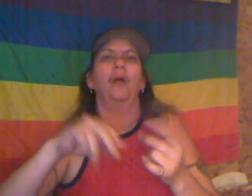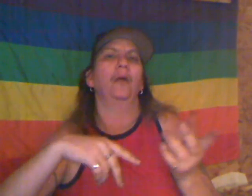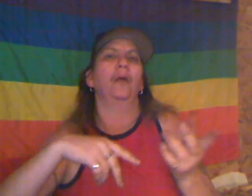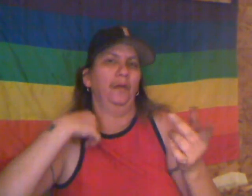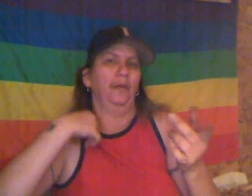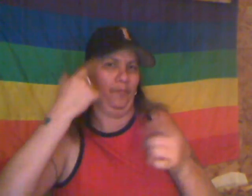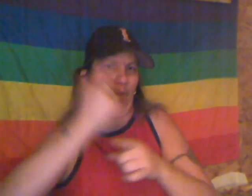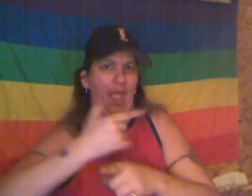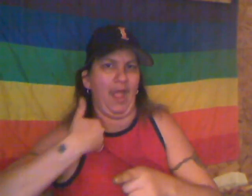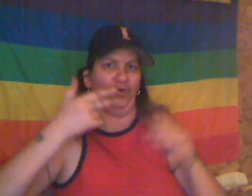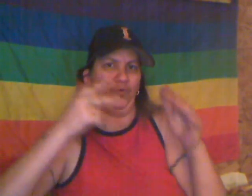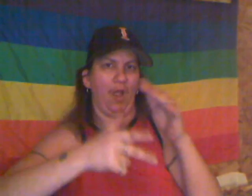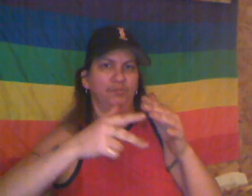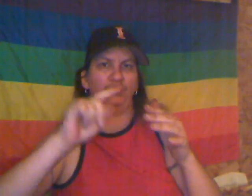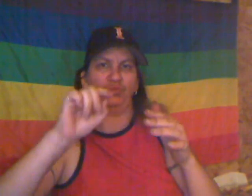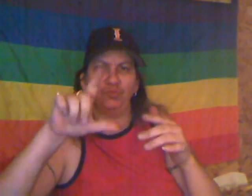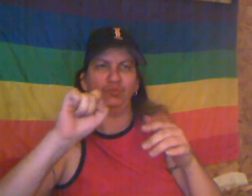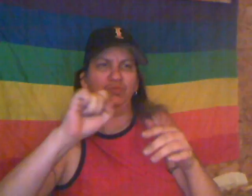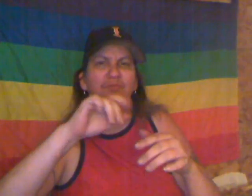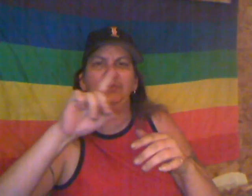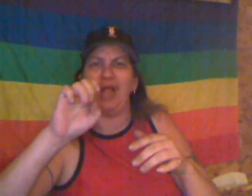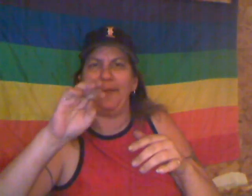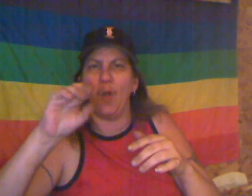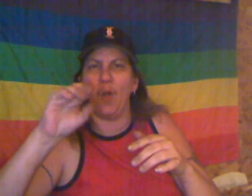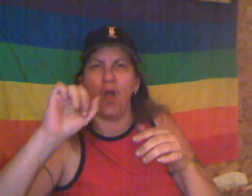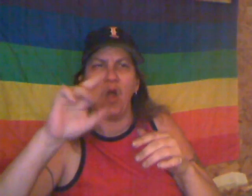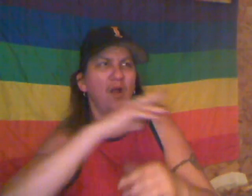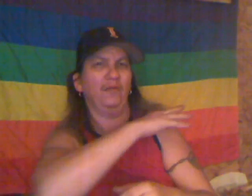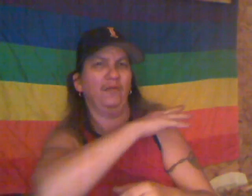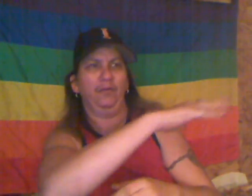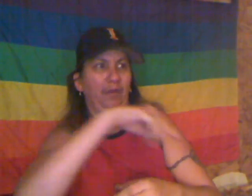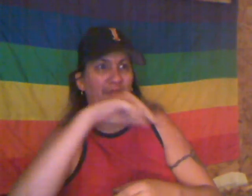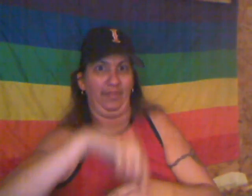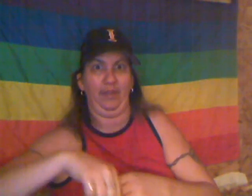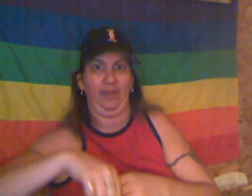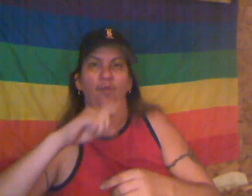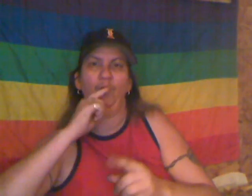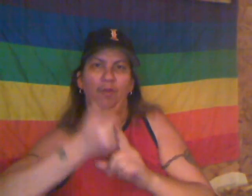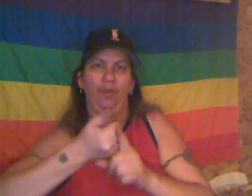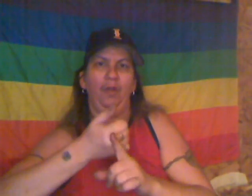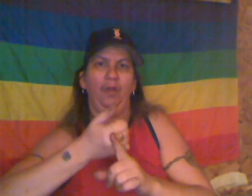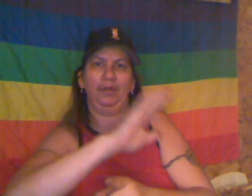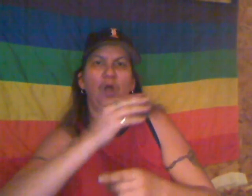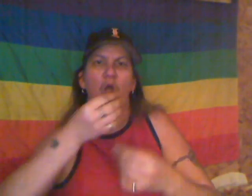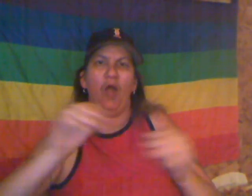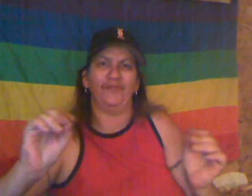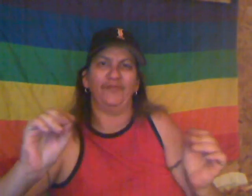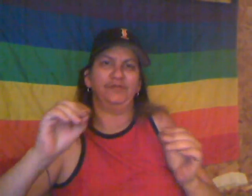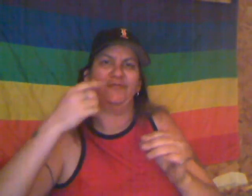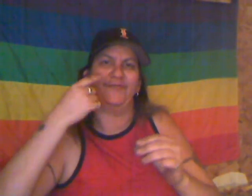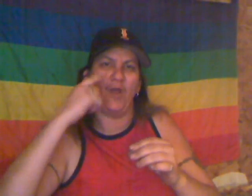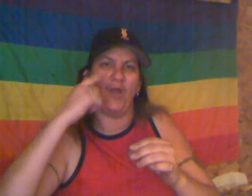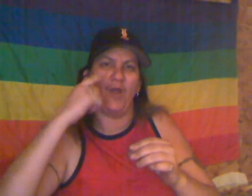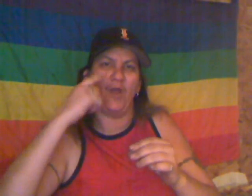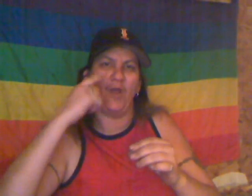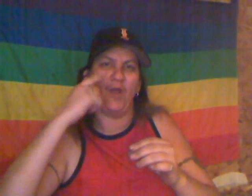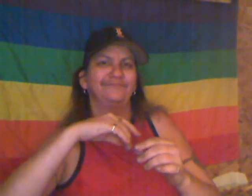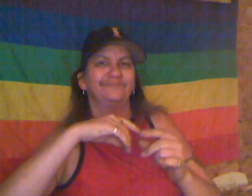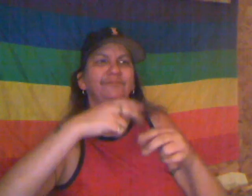Guys, this is Dr. Elsay Talat, and he's studying the final frontier of the Earth, which is the thermosphere, ionosphere,